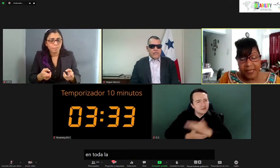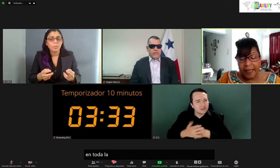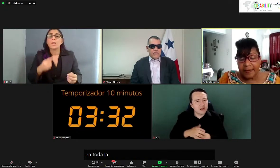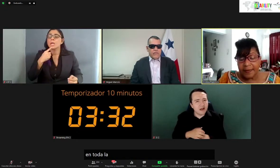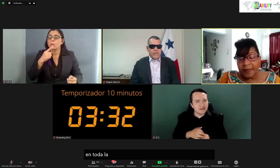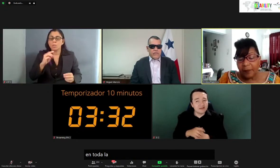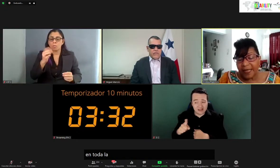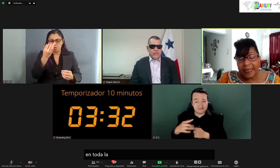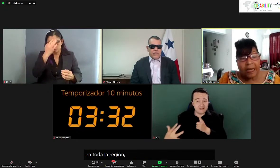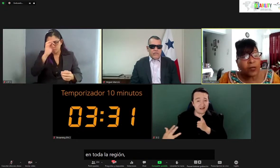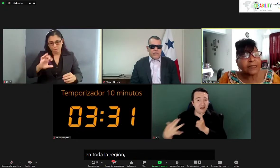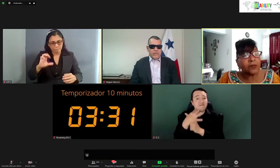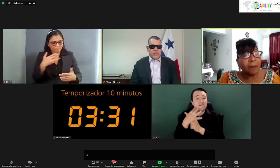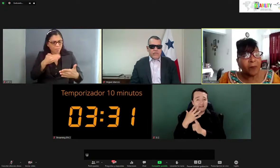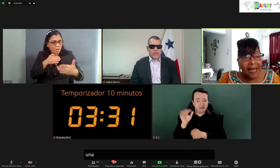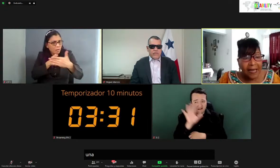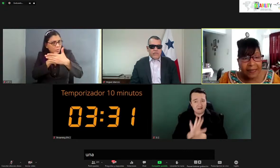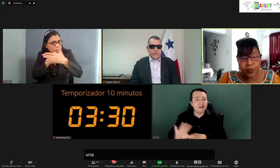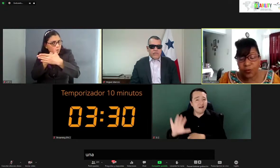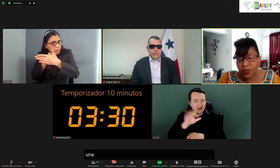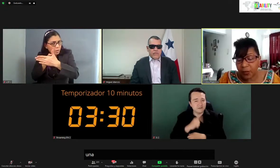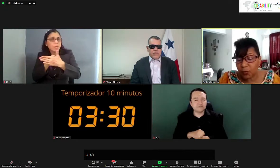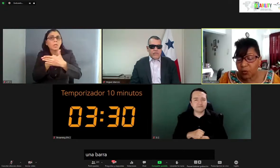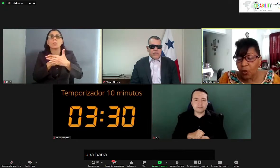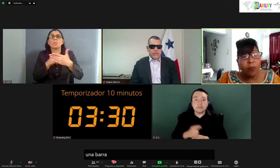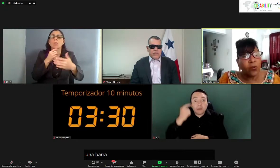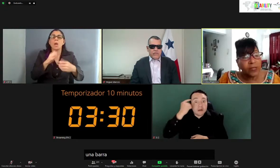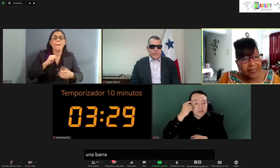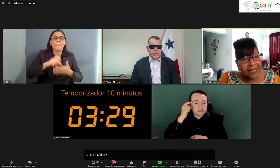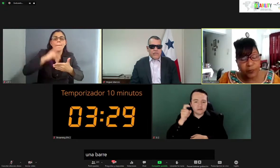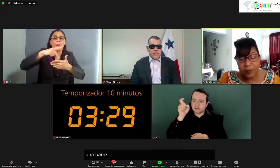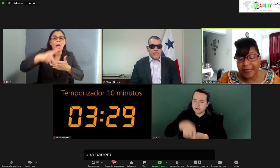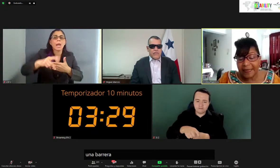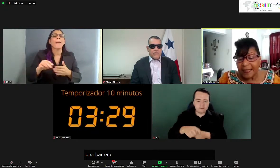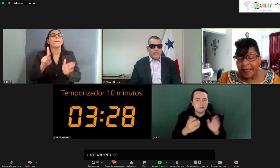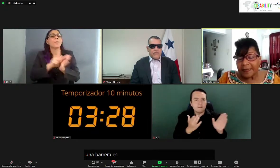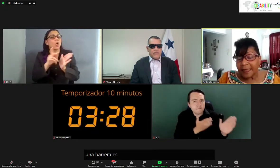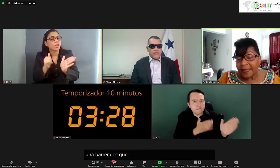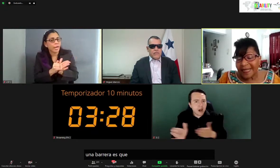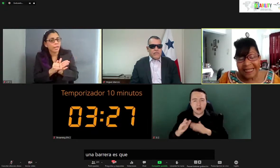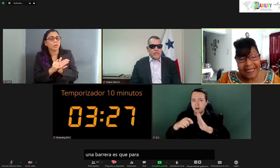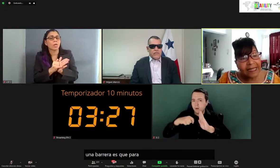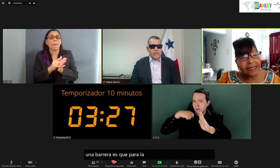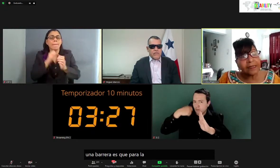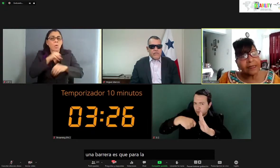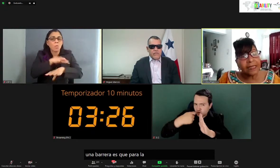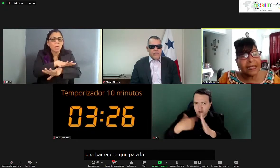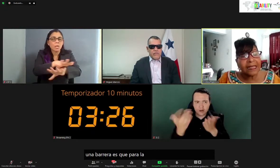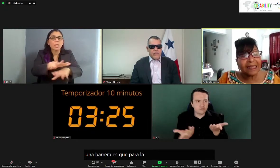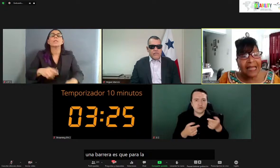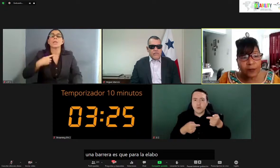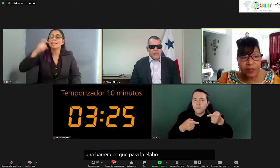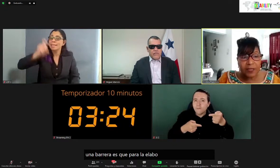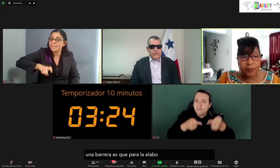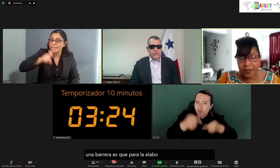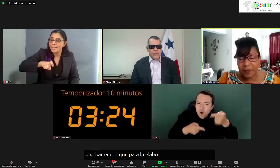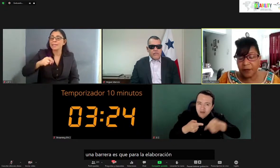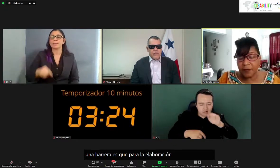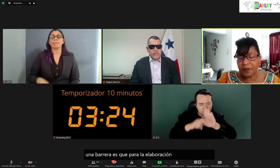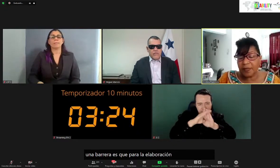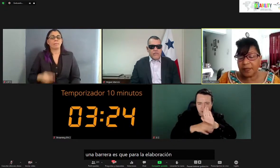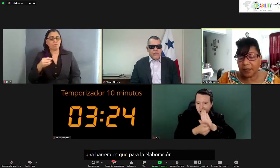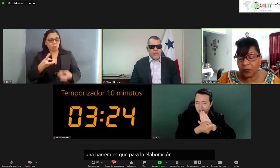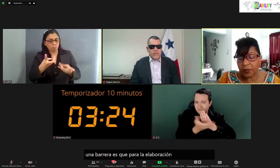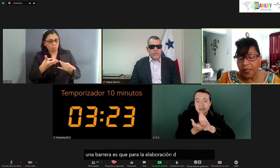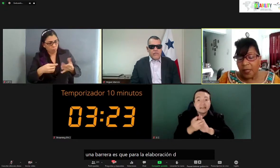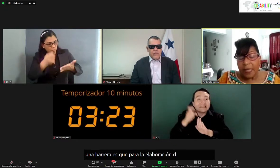because one of the real barriers is that for the development of plants projects public policies we need